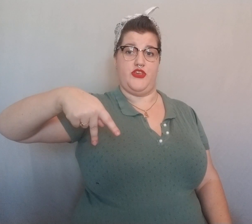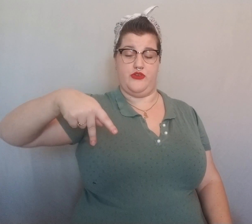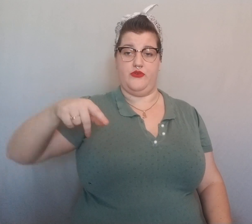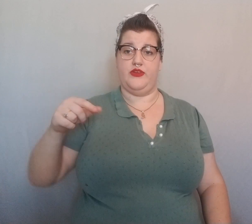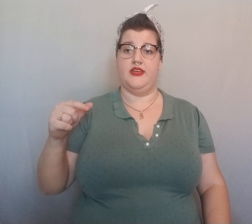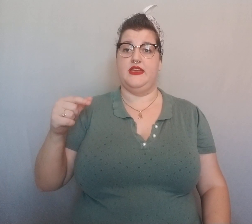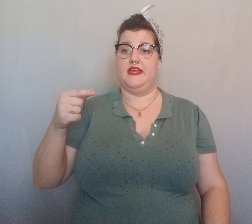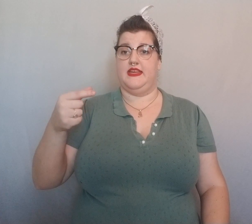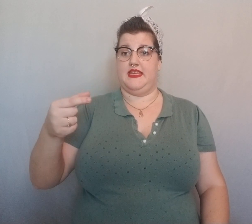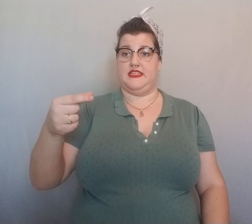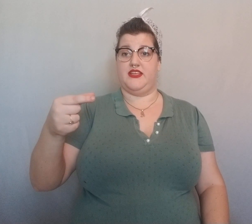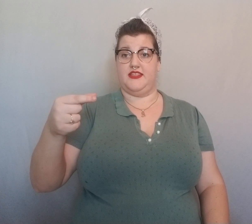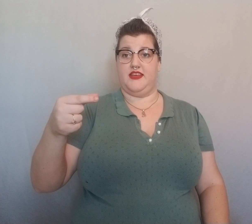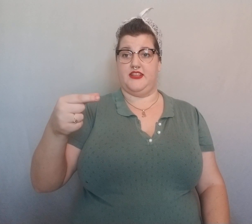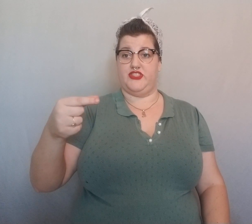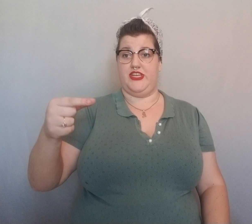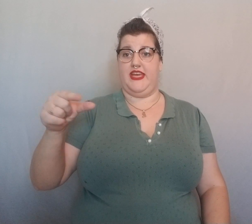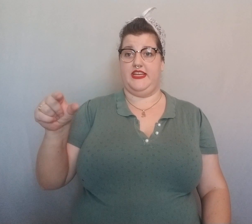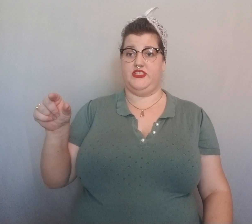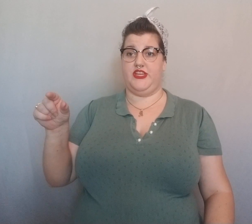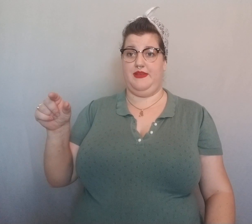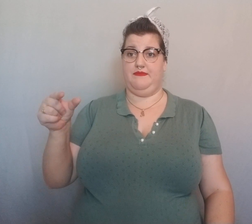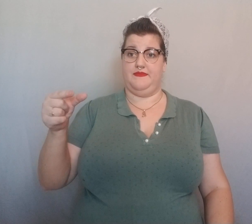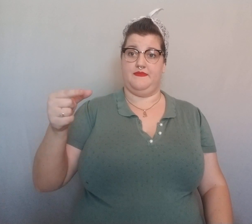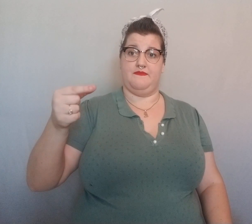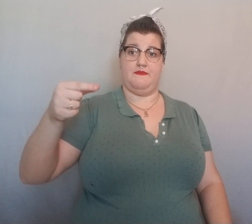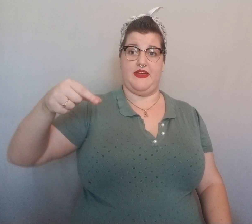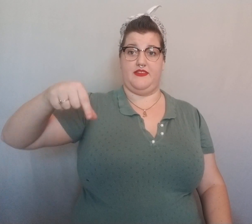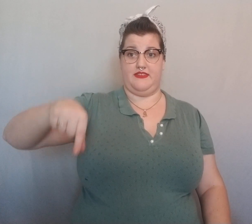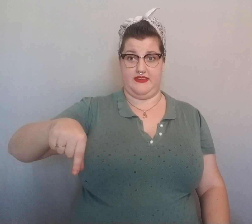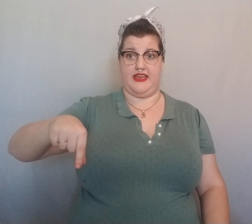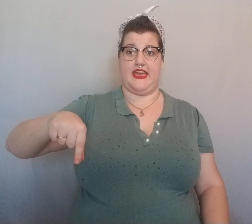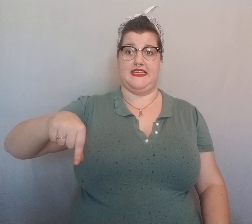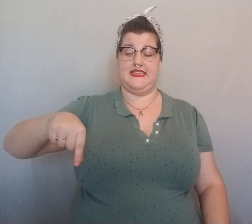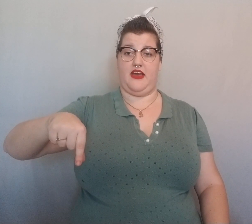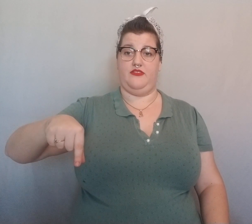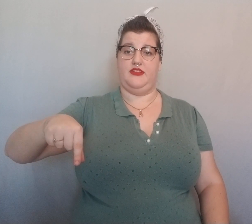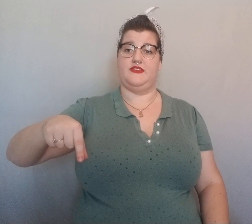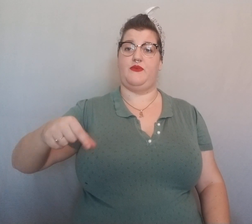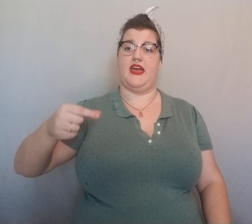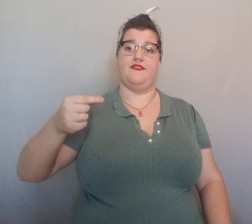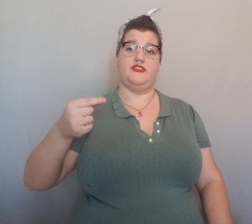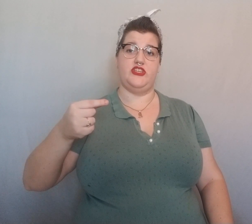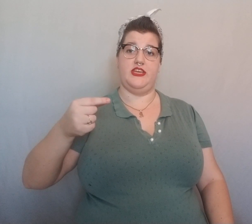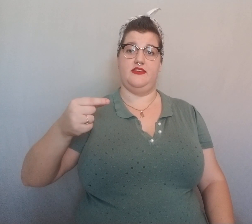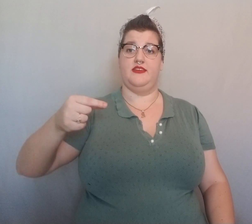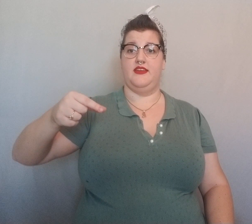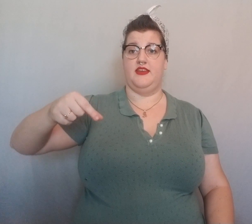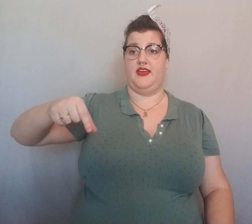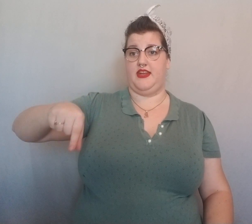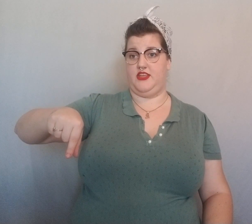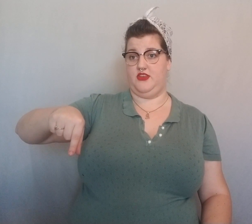Q is a G hand shape, but again down, so we have G and Q.